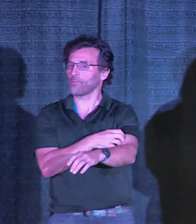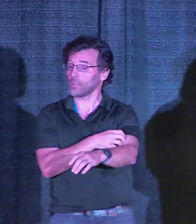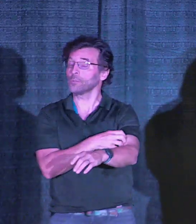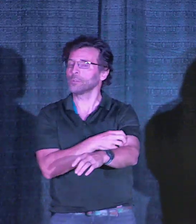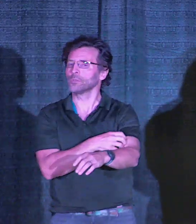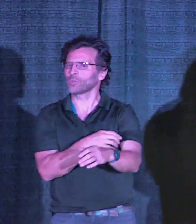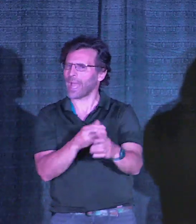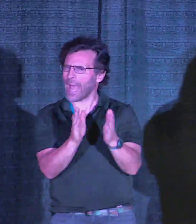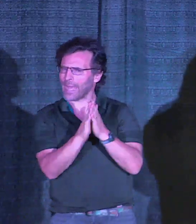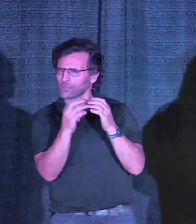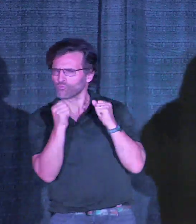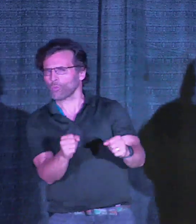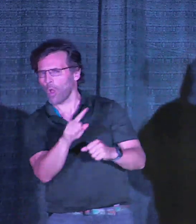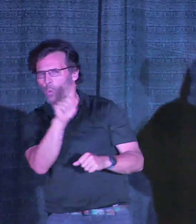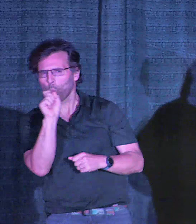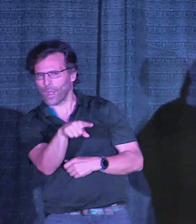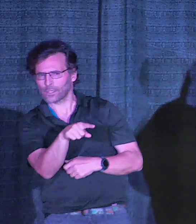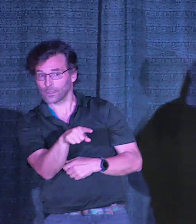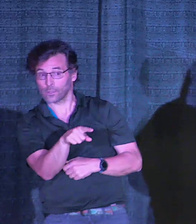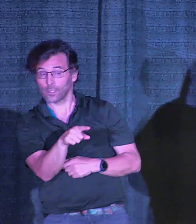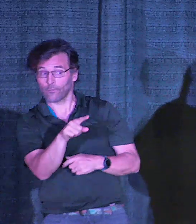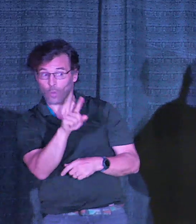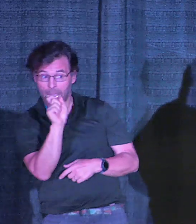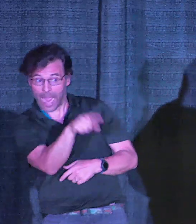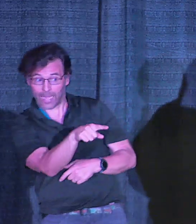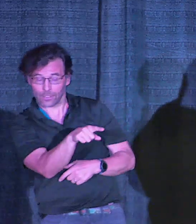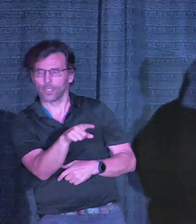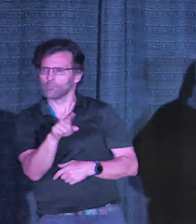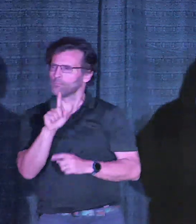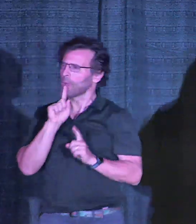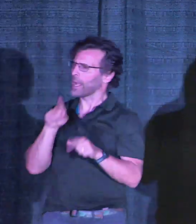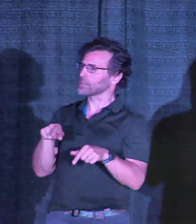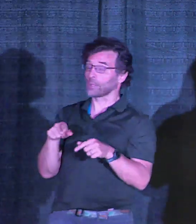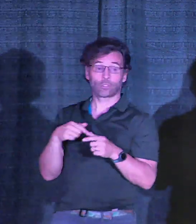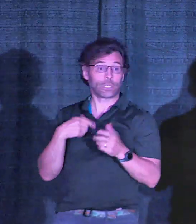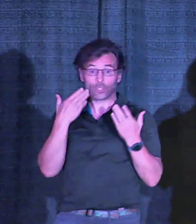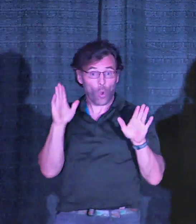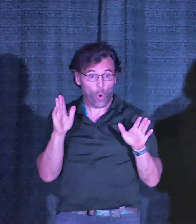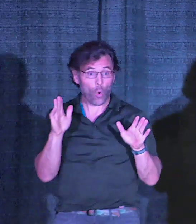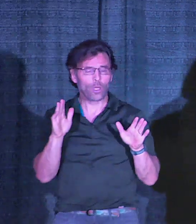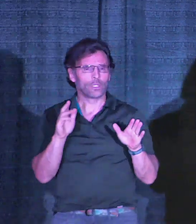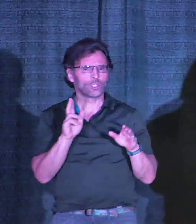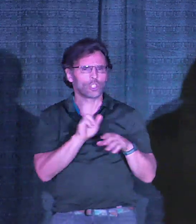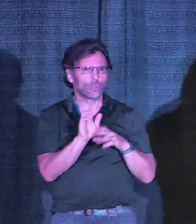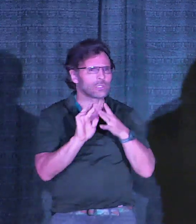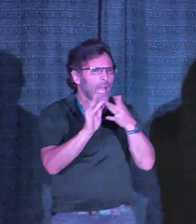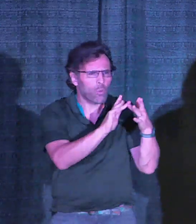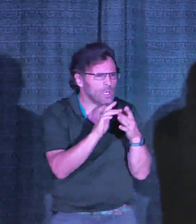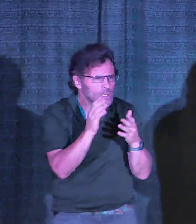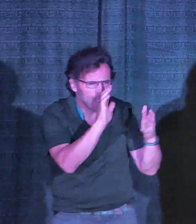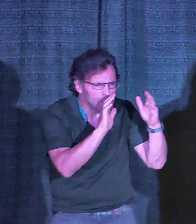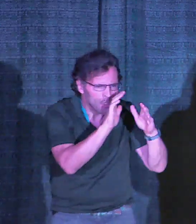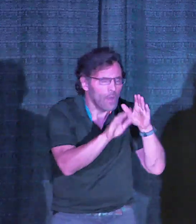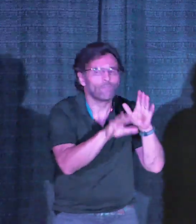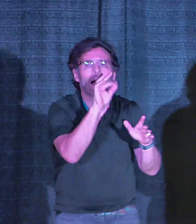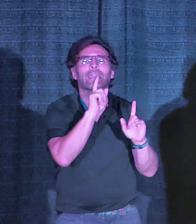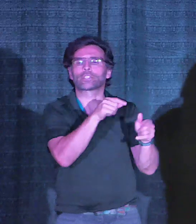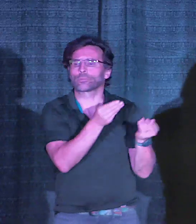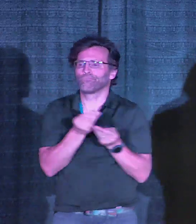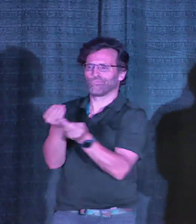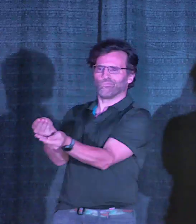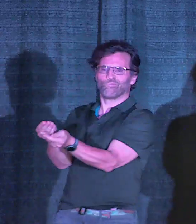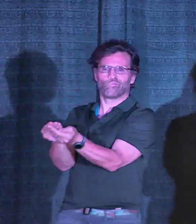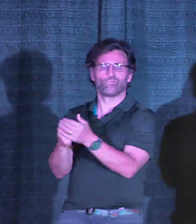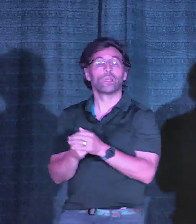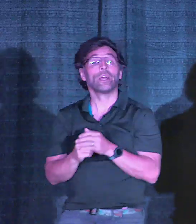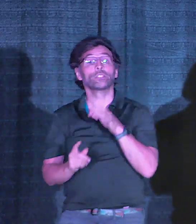questions. She can answer tough questions, and when she doesn't know the answer, she leverages her network to find one. She shows up